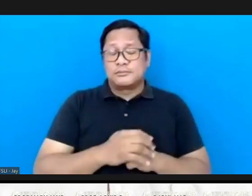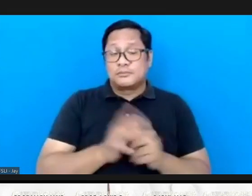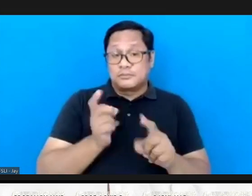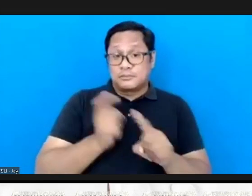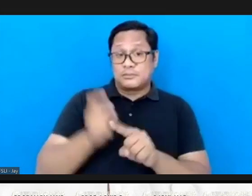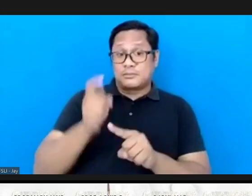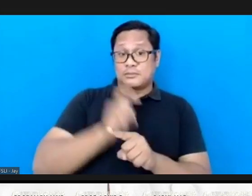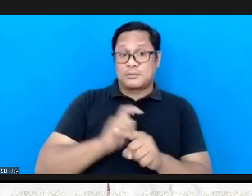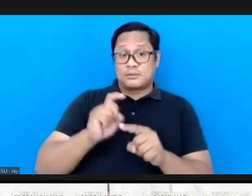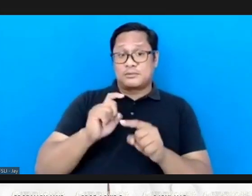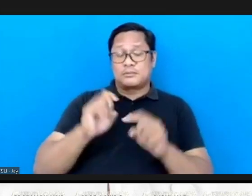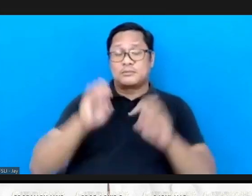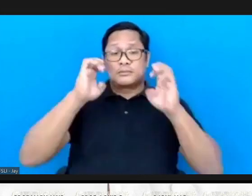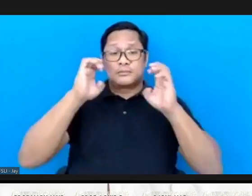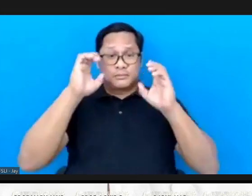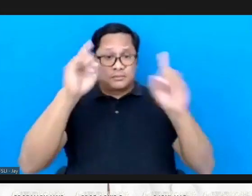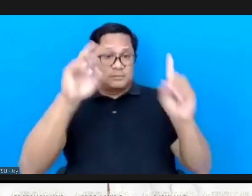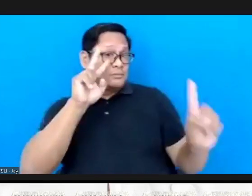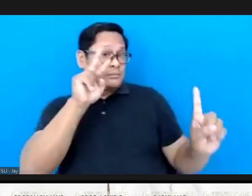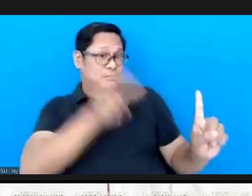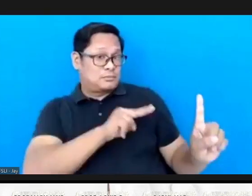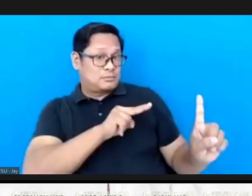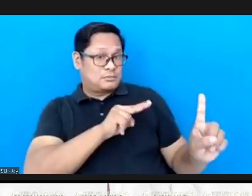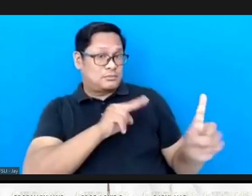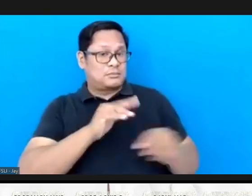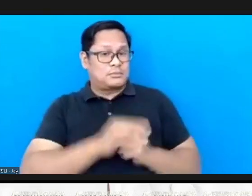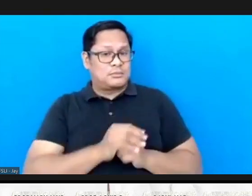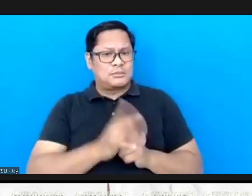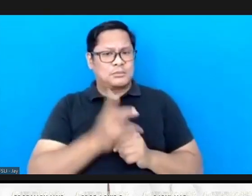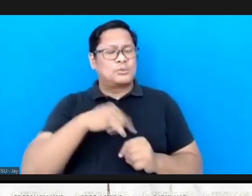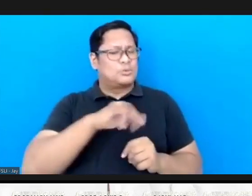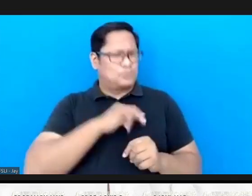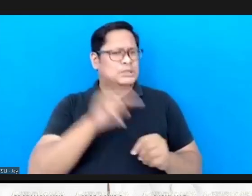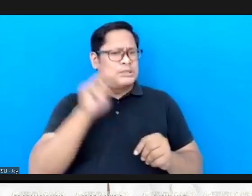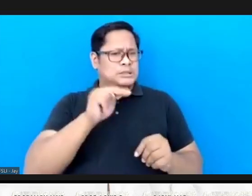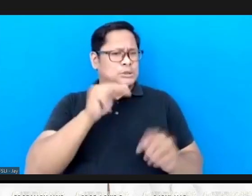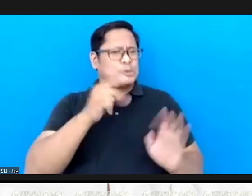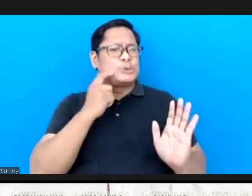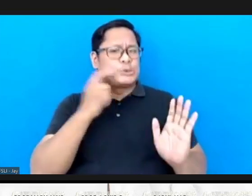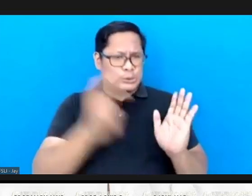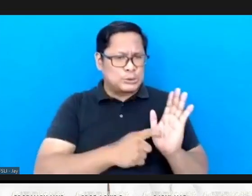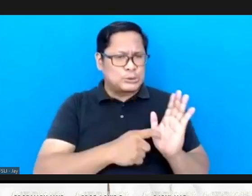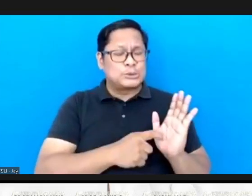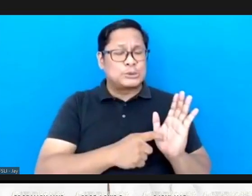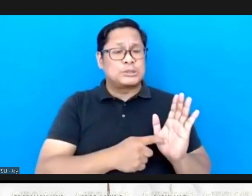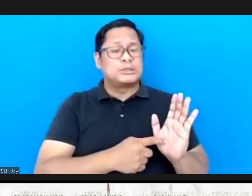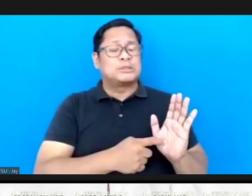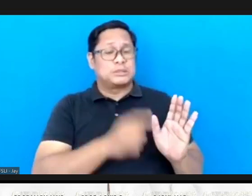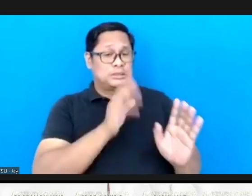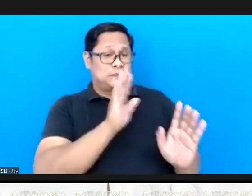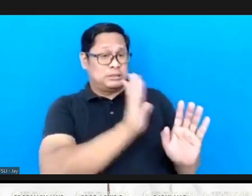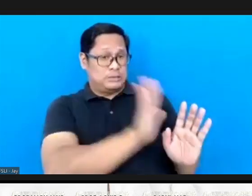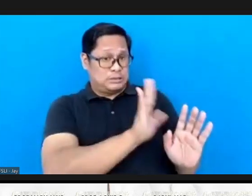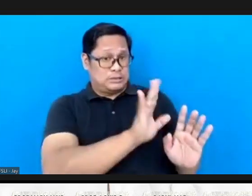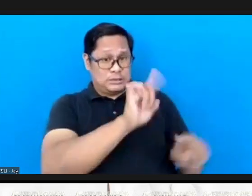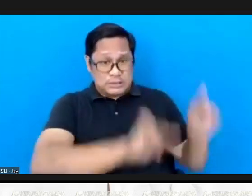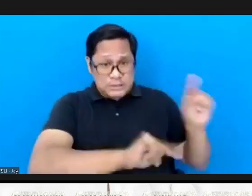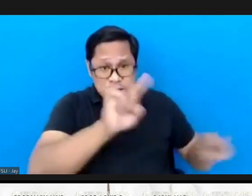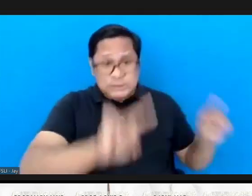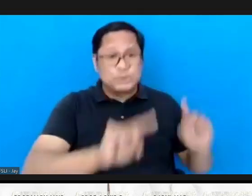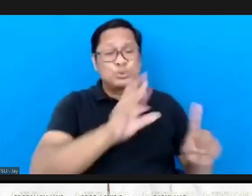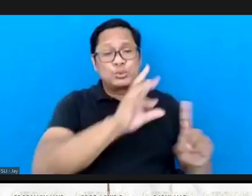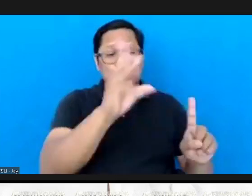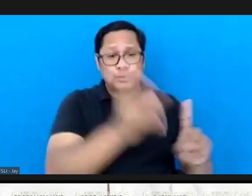an educationist perspective, we need to acknowledge the distinct cultures and languages of